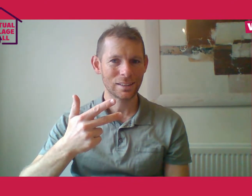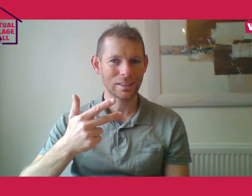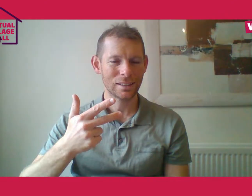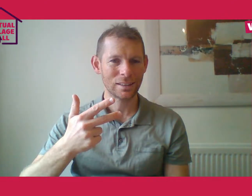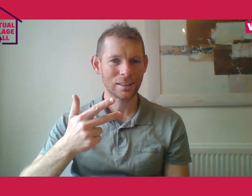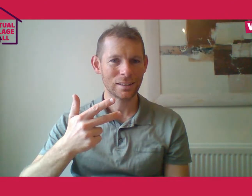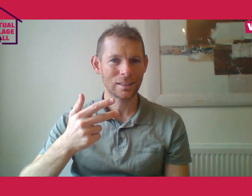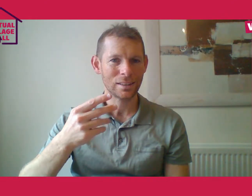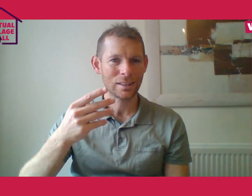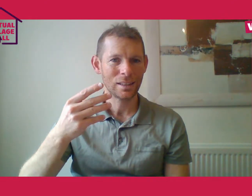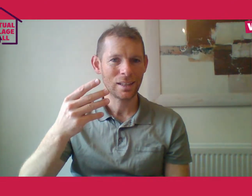18,